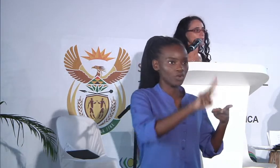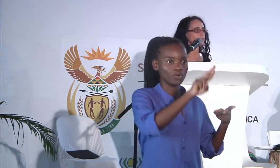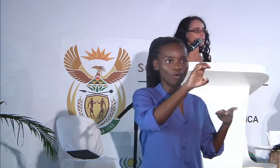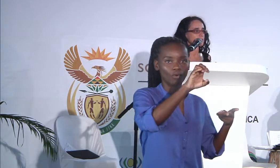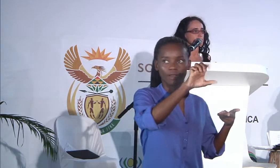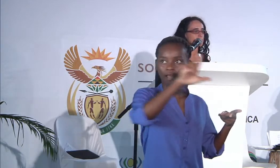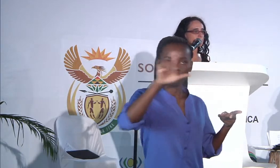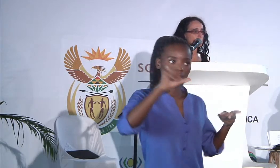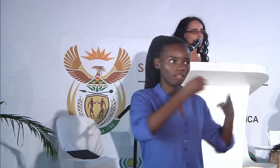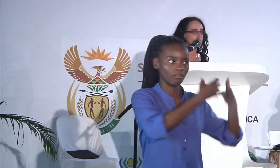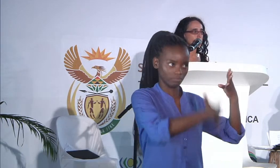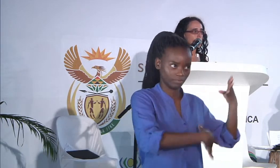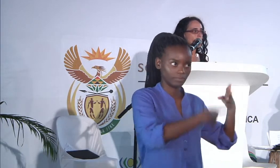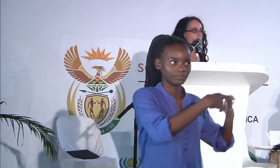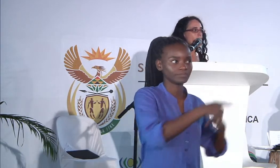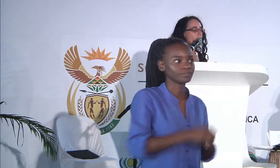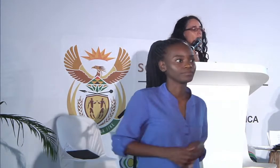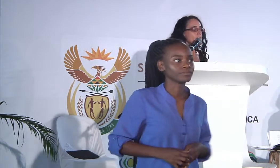would not exist.